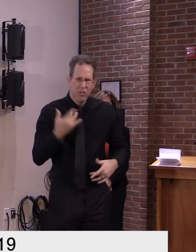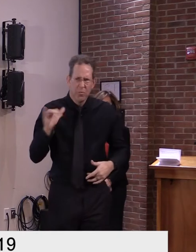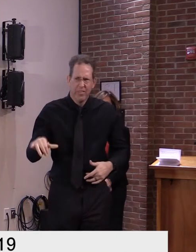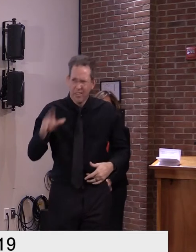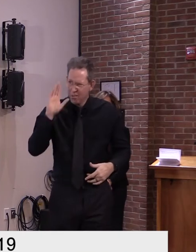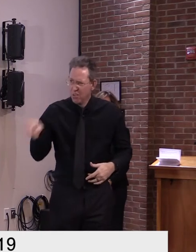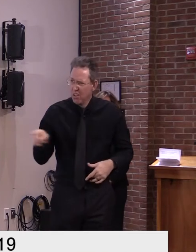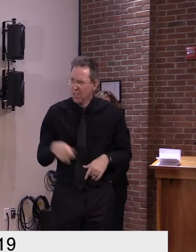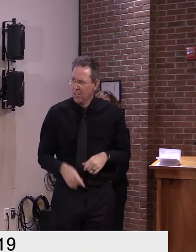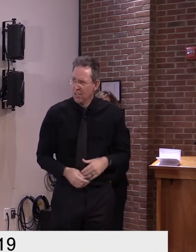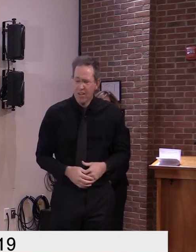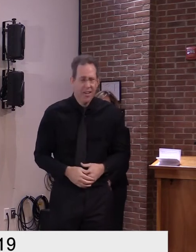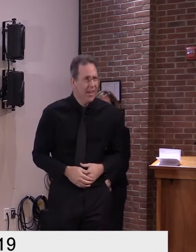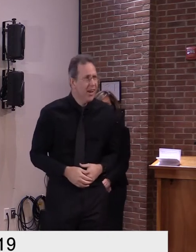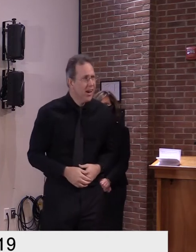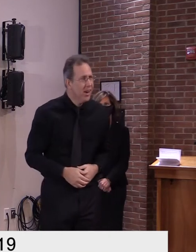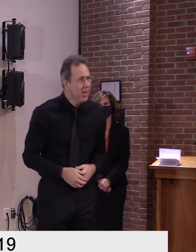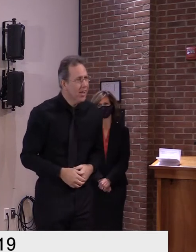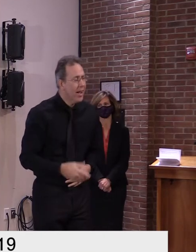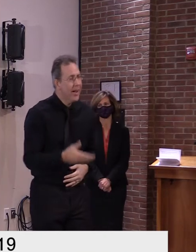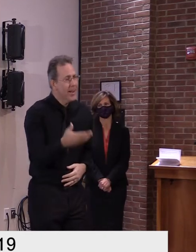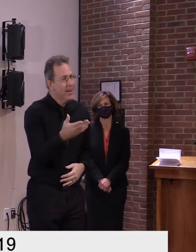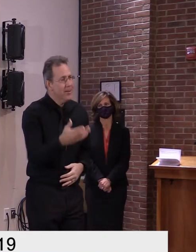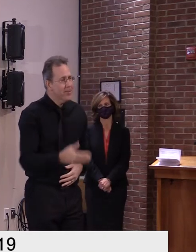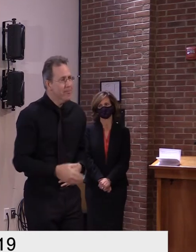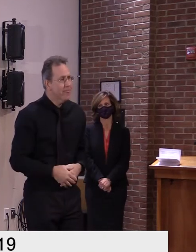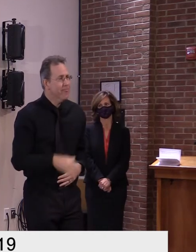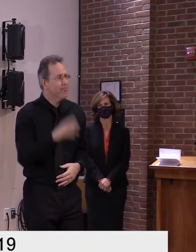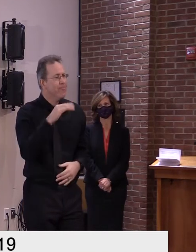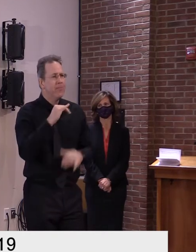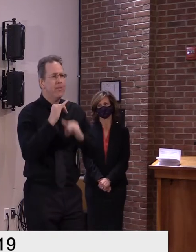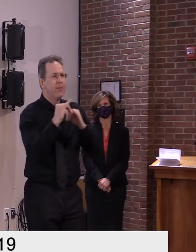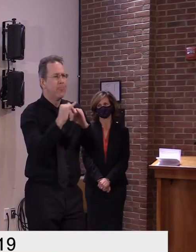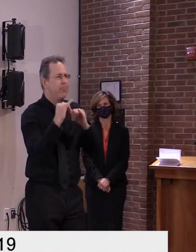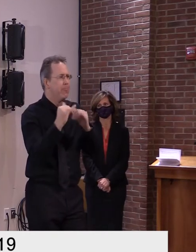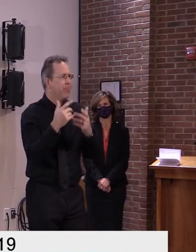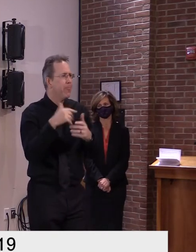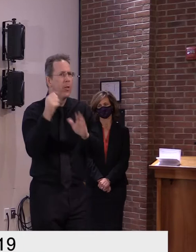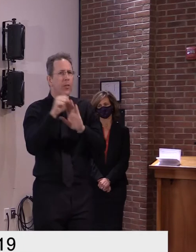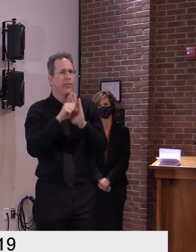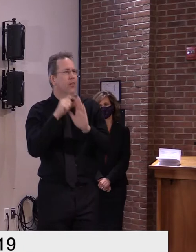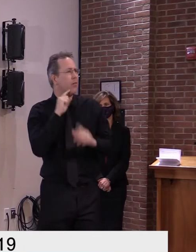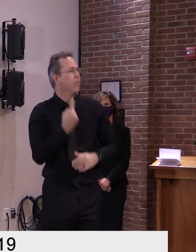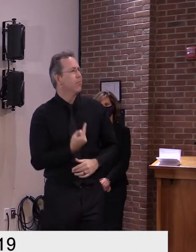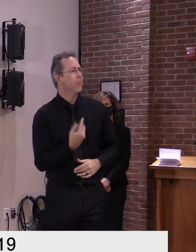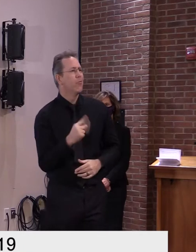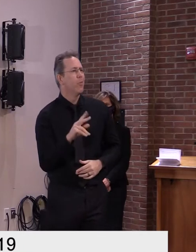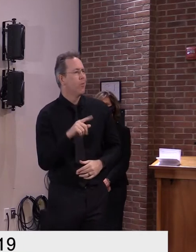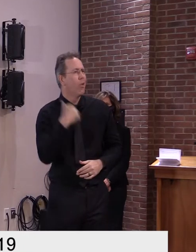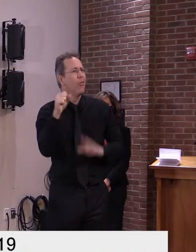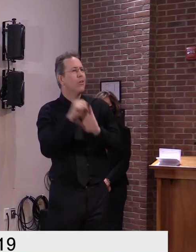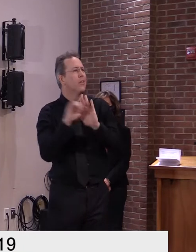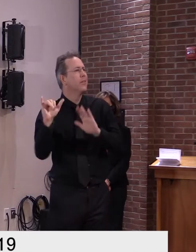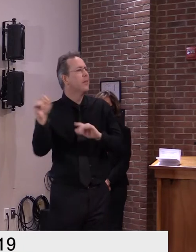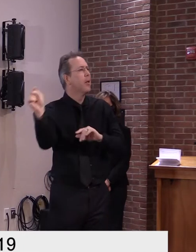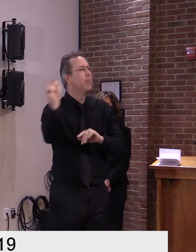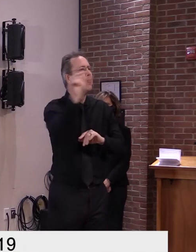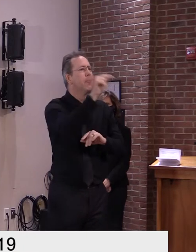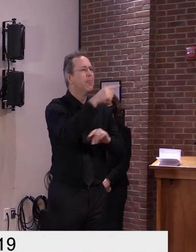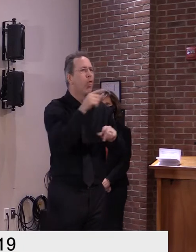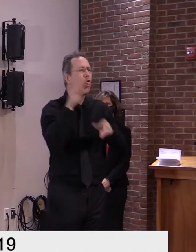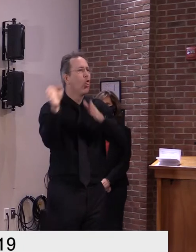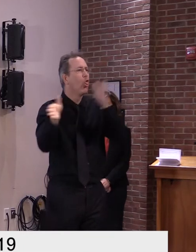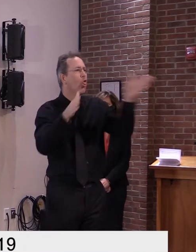is the same in every state. Whether it's Massachusetts or New York or Vermont, we all have